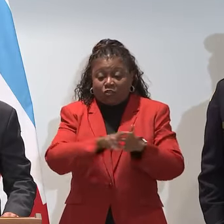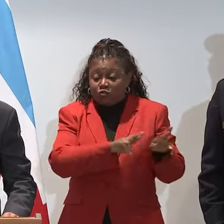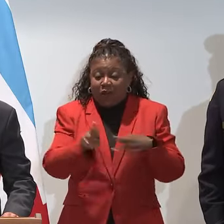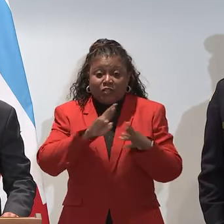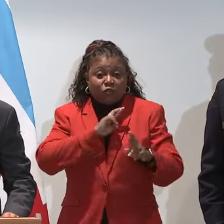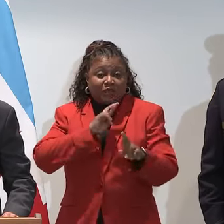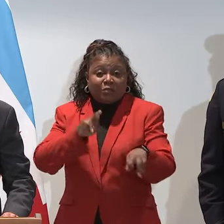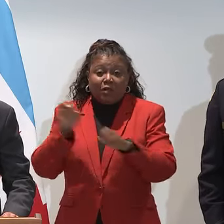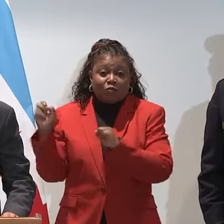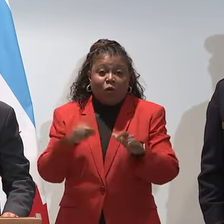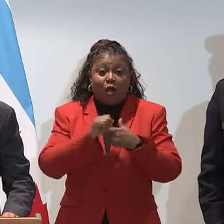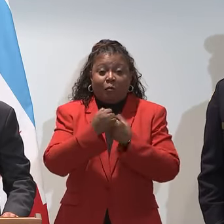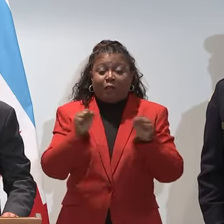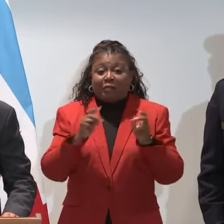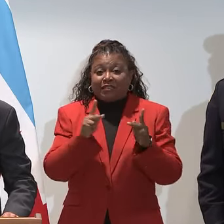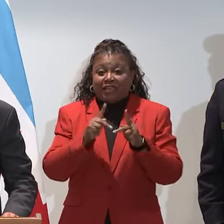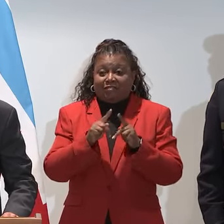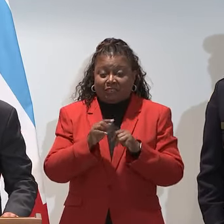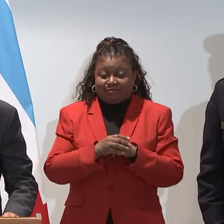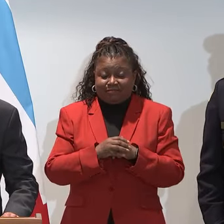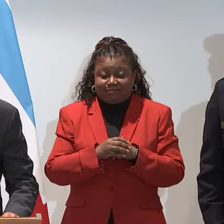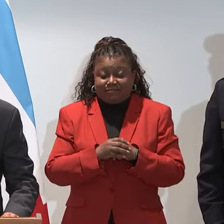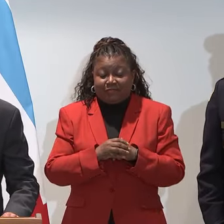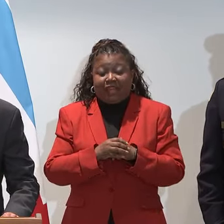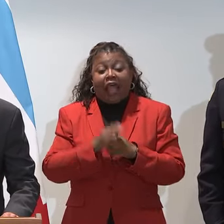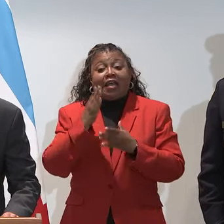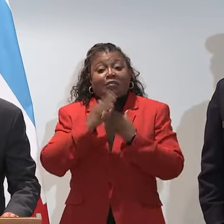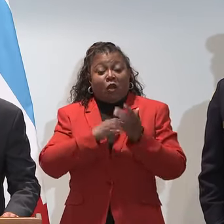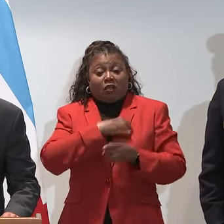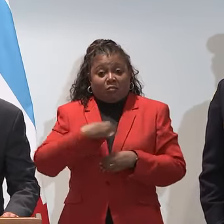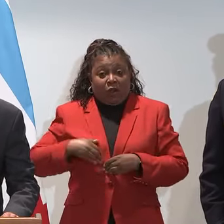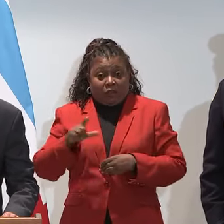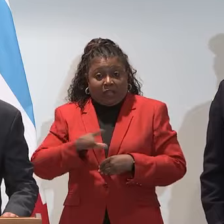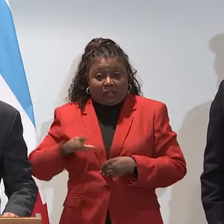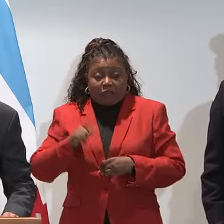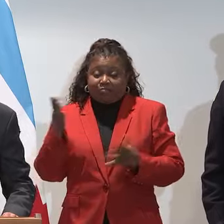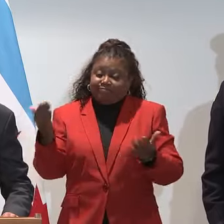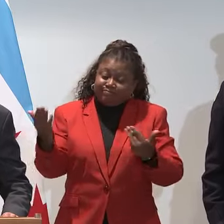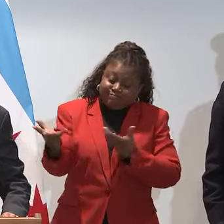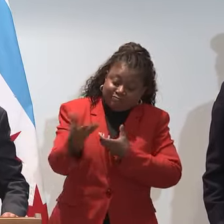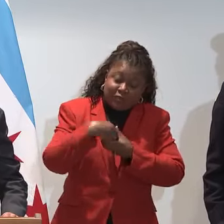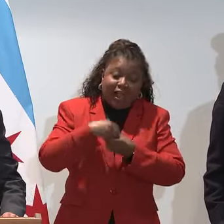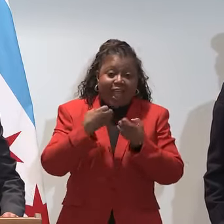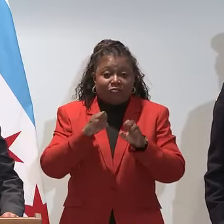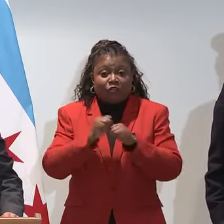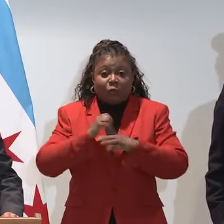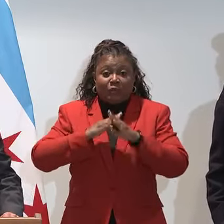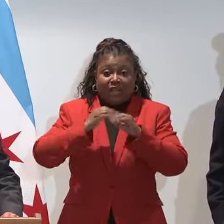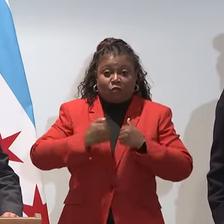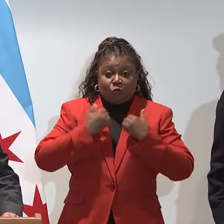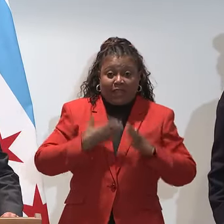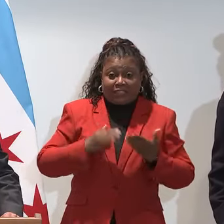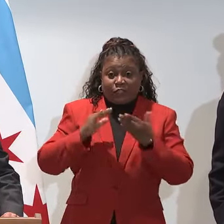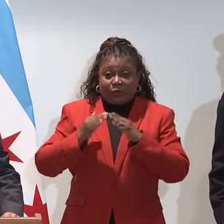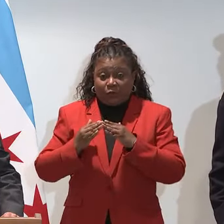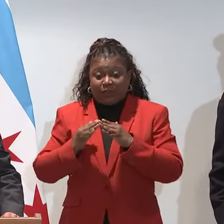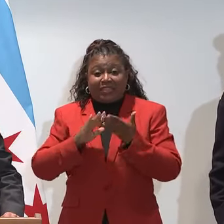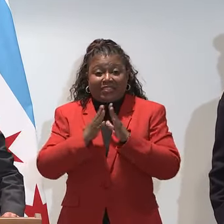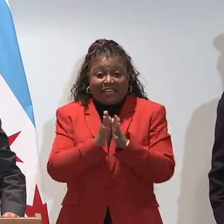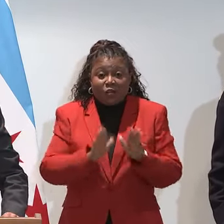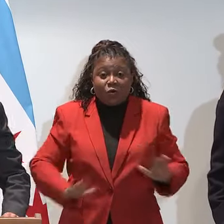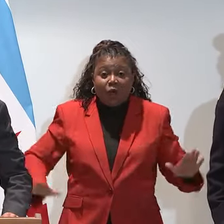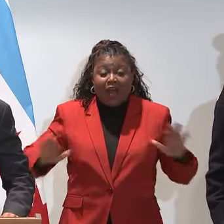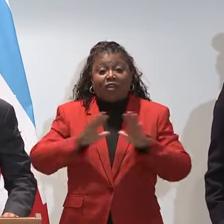to respond to all public safety hazards. As part of Mayor Lightfoot's all-hands-on-deck efforts to protect residents and communities